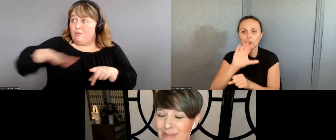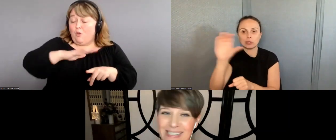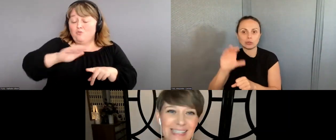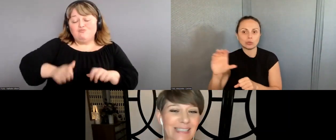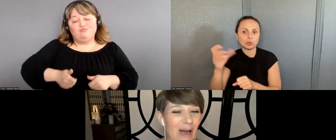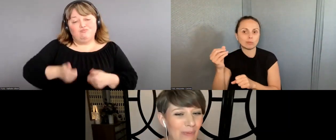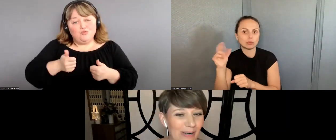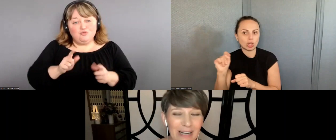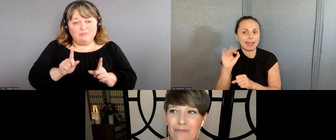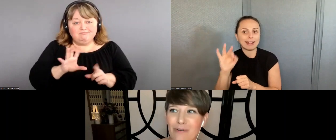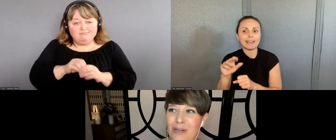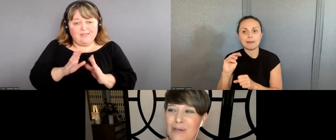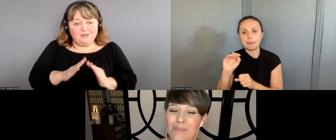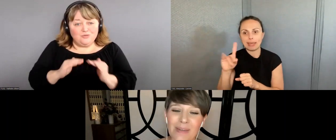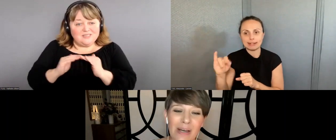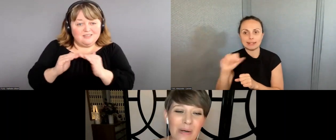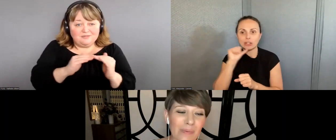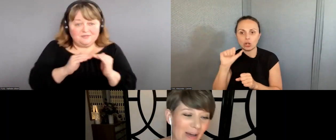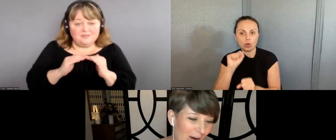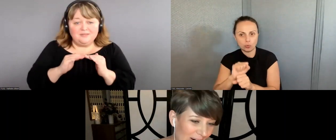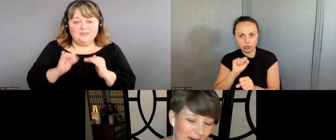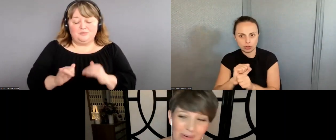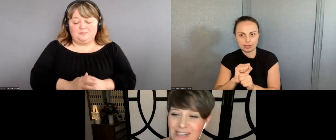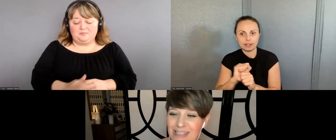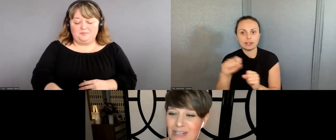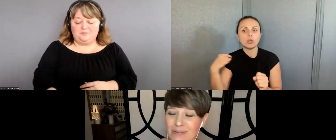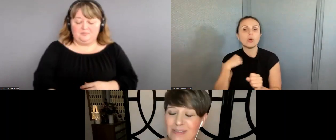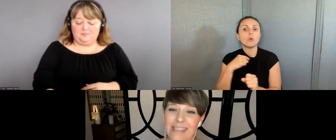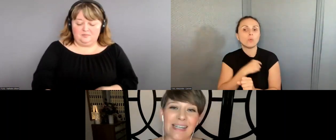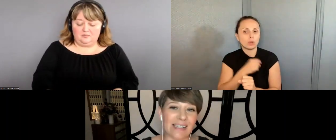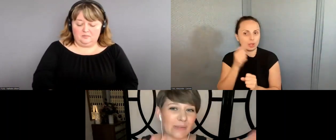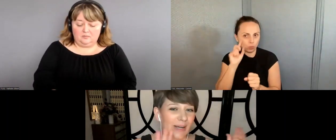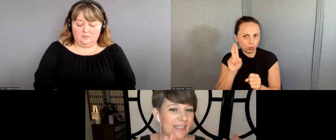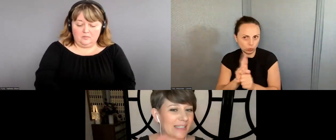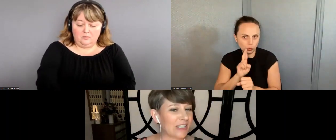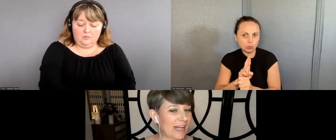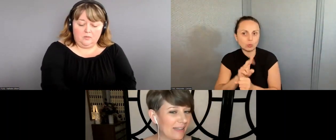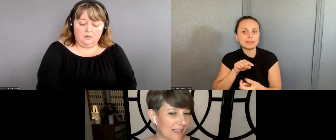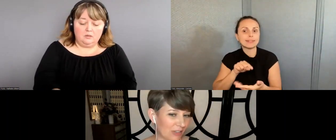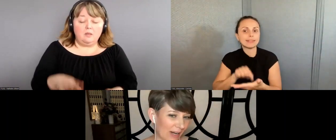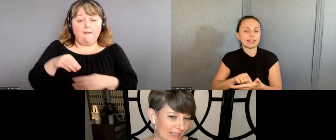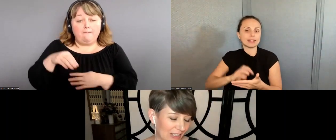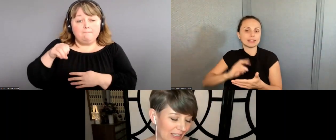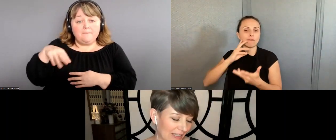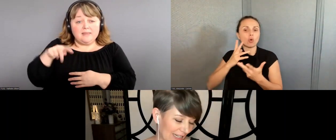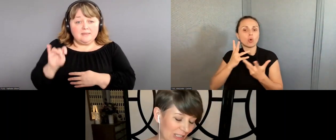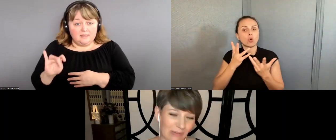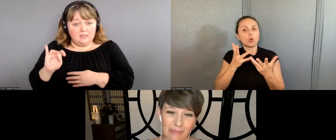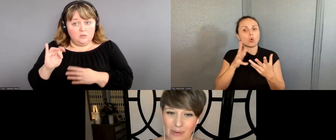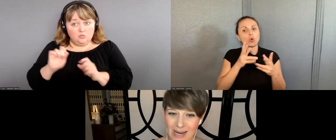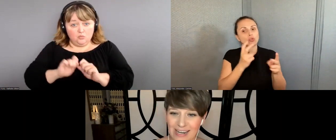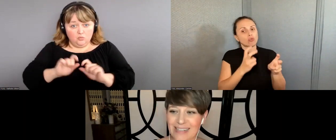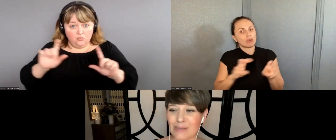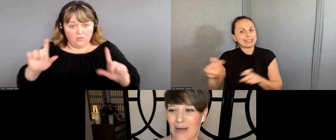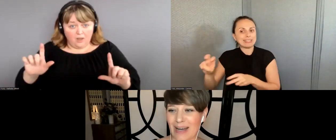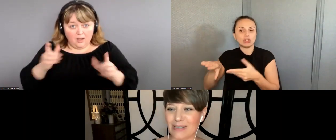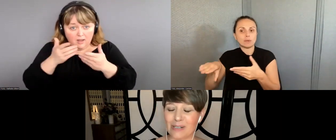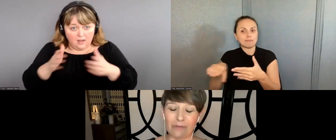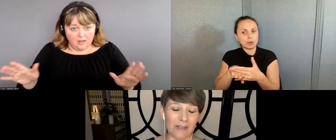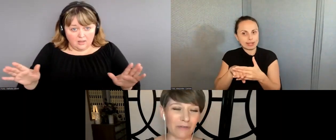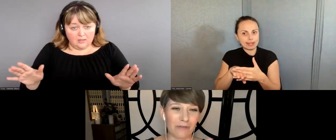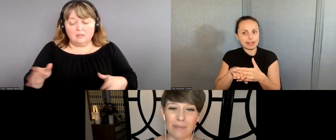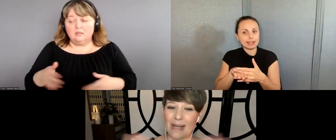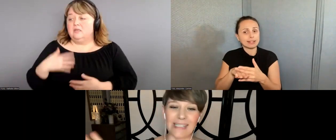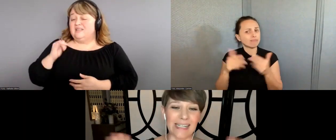if Menti is not working for you. We are going to use this as a way to gently transition into a break as well.